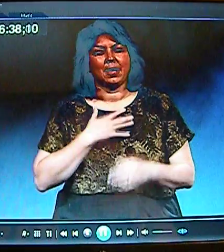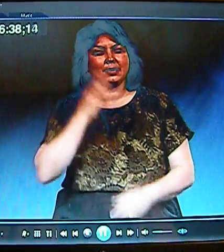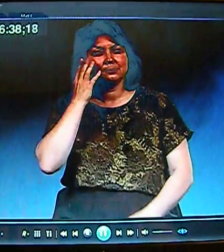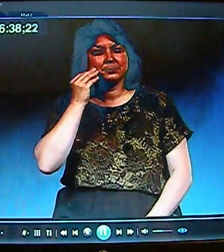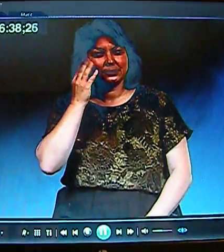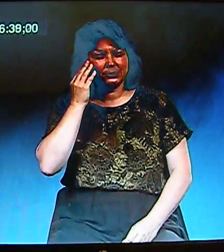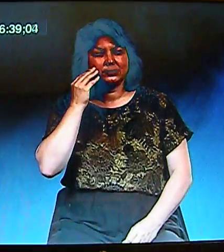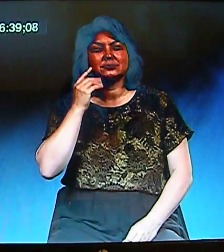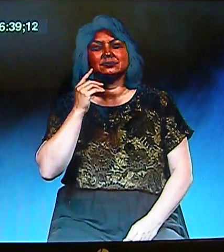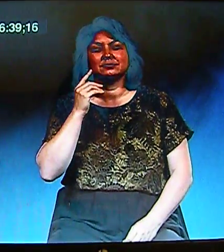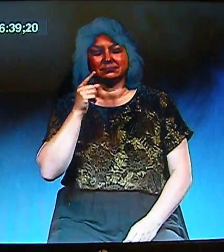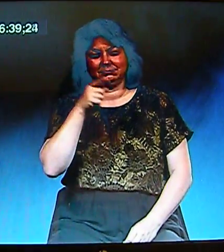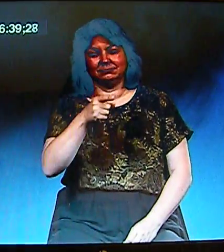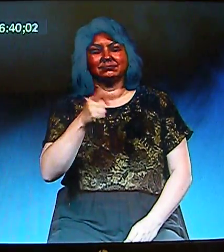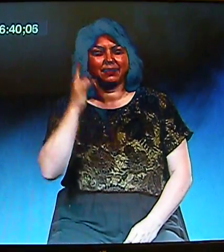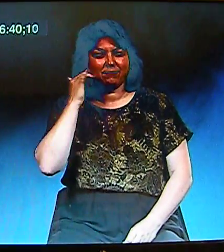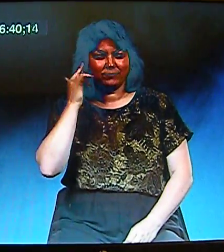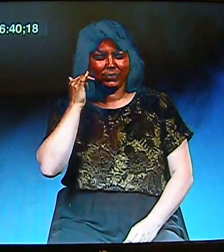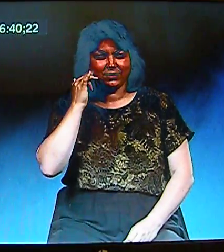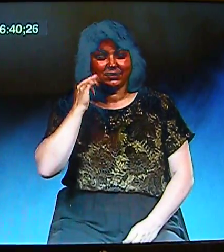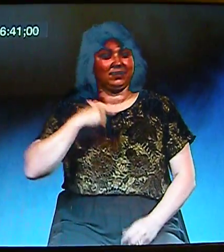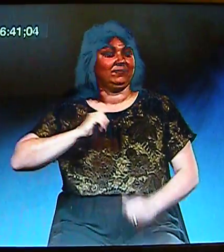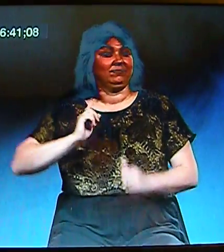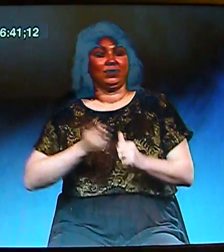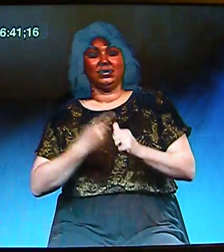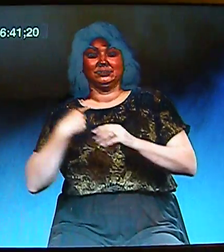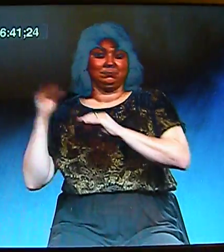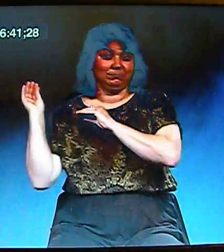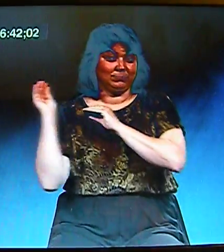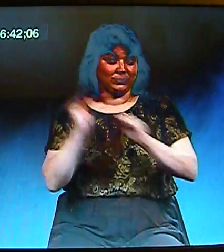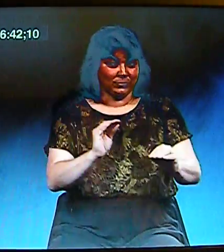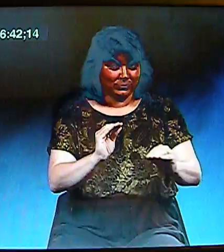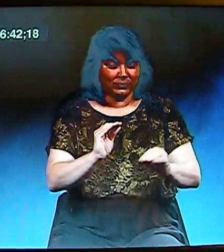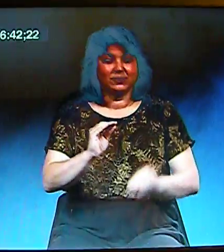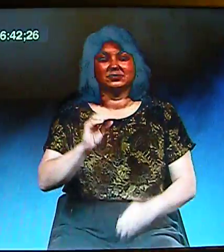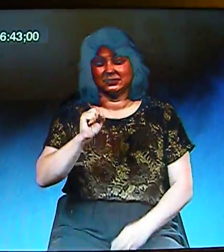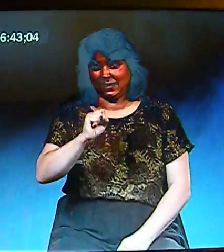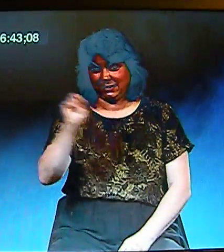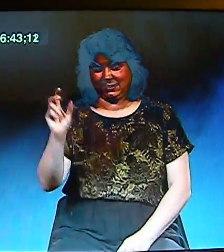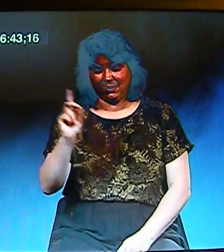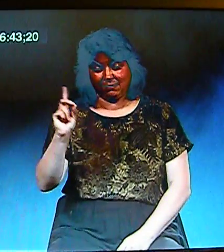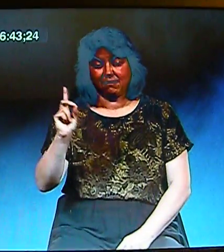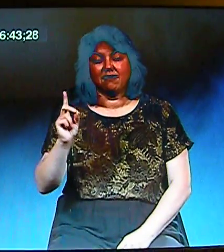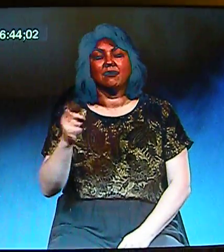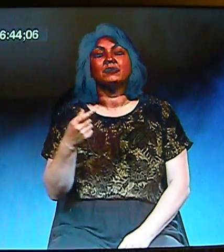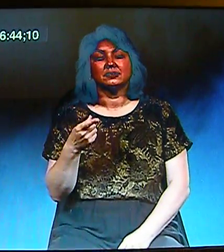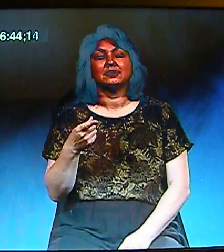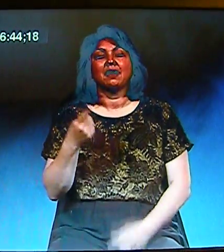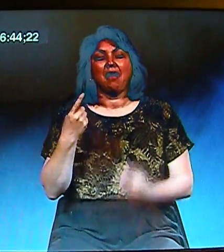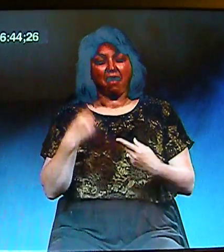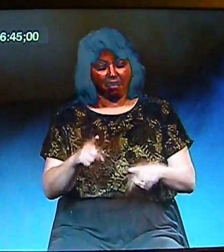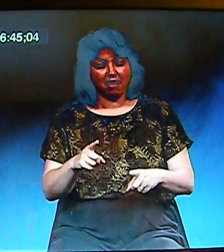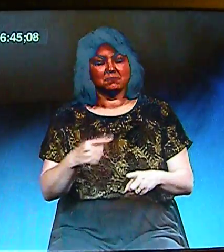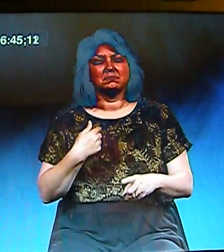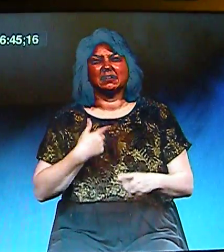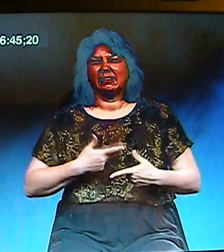I'm going to tell you a story about my experience when I was living in California. I first moved to San